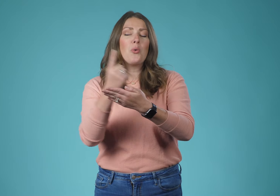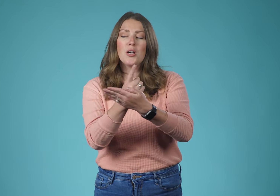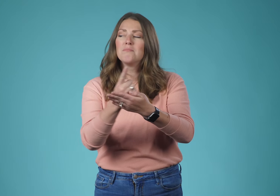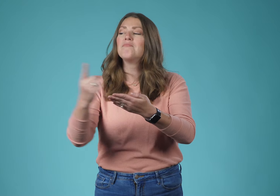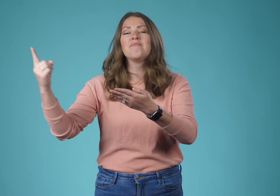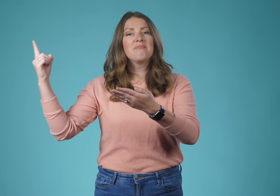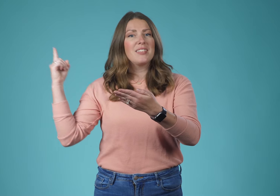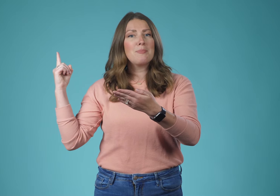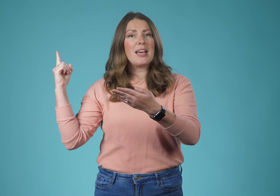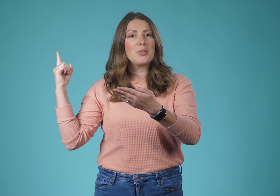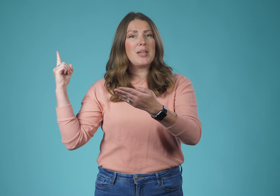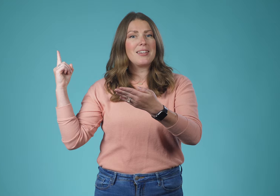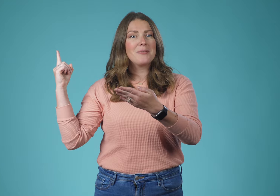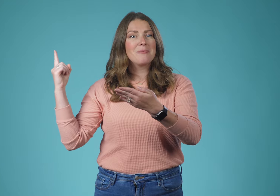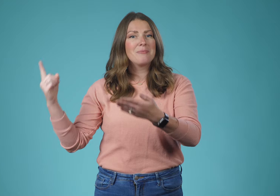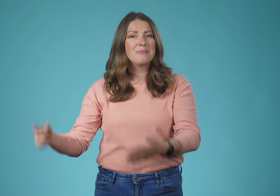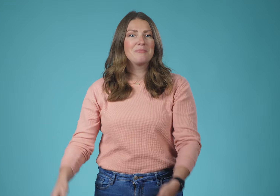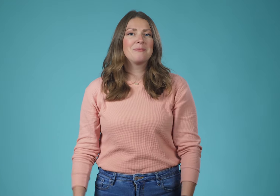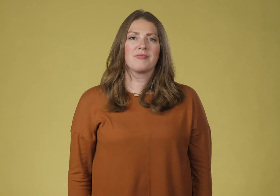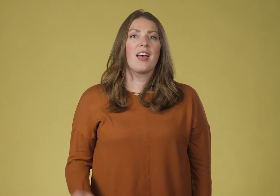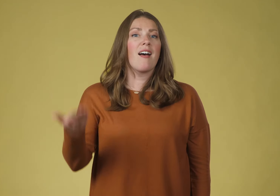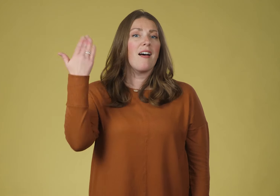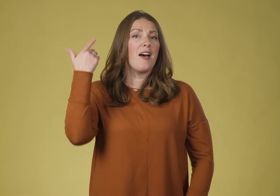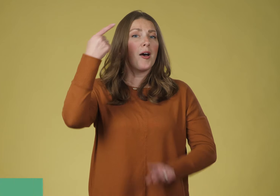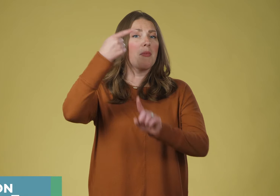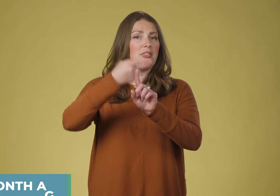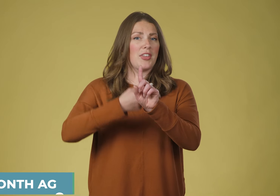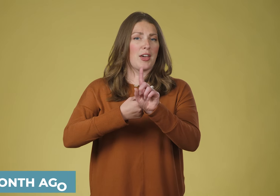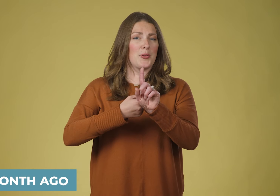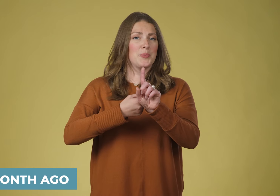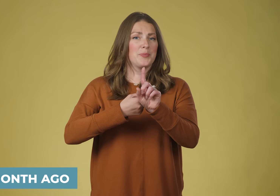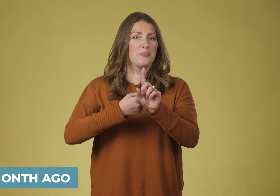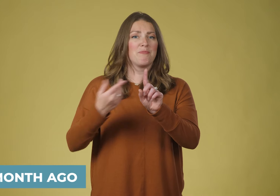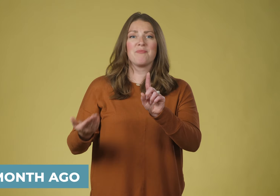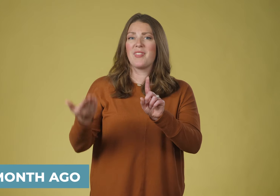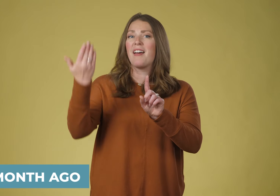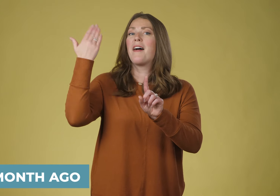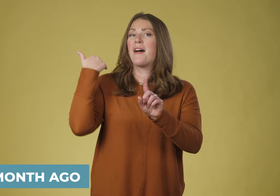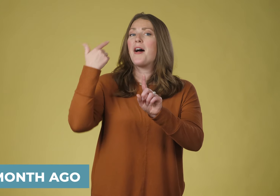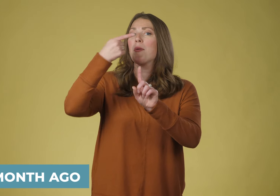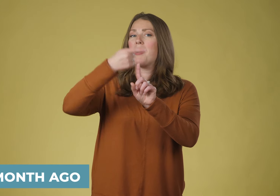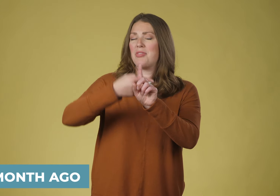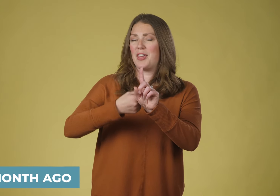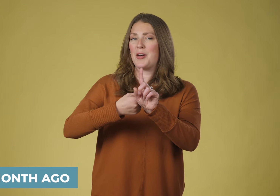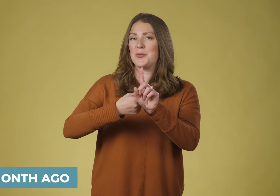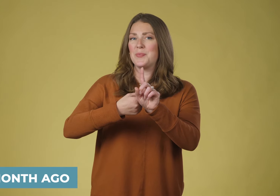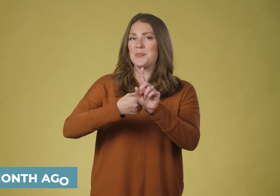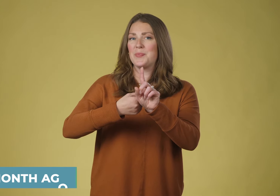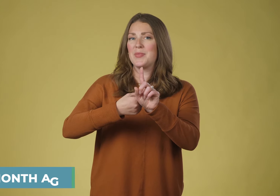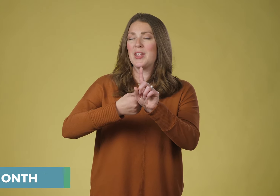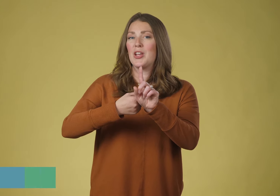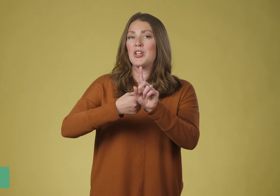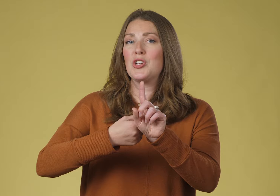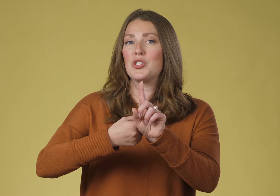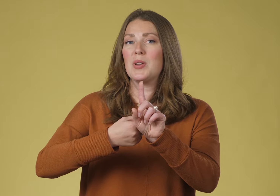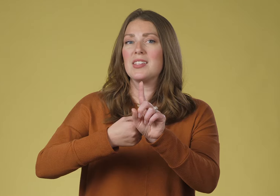or this past week. A month ago. A month ago. You're doing the